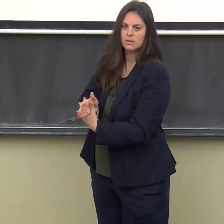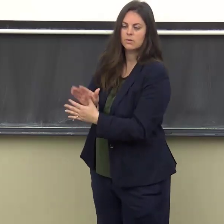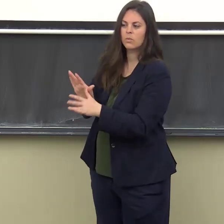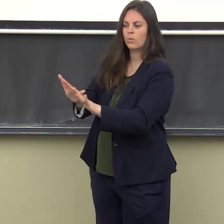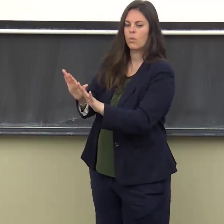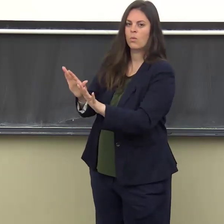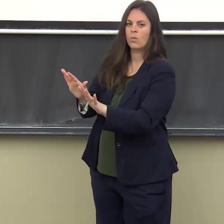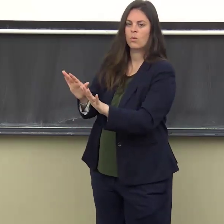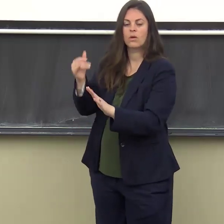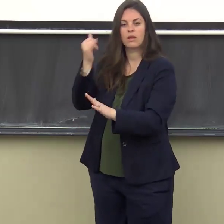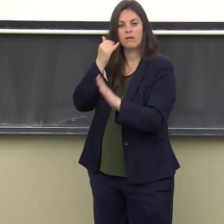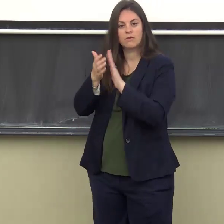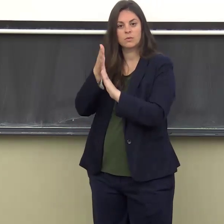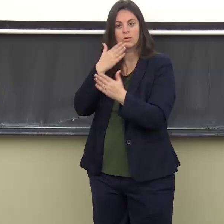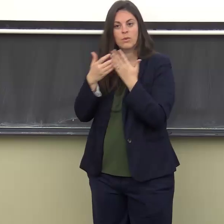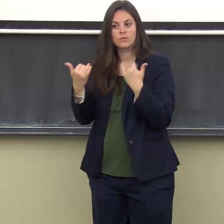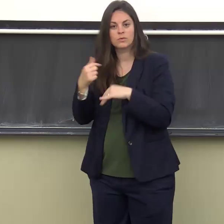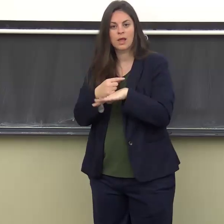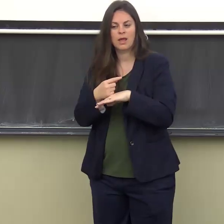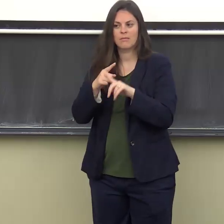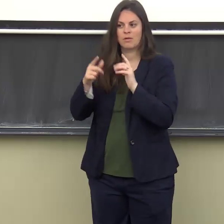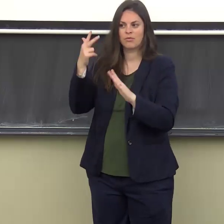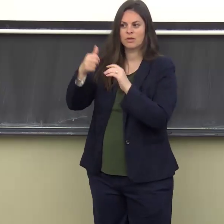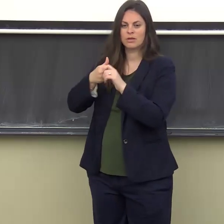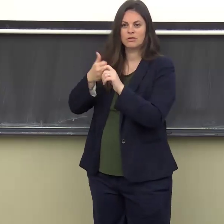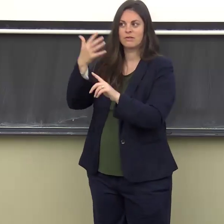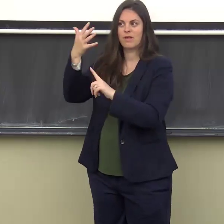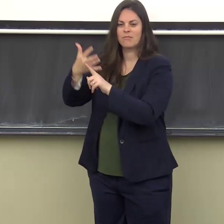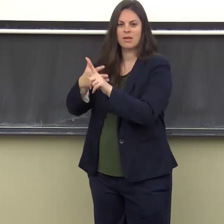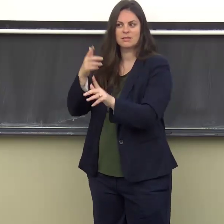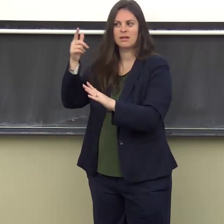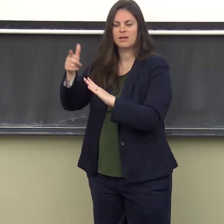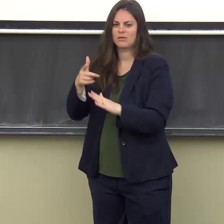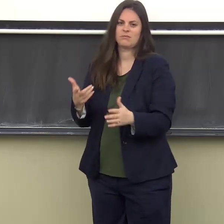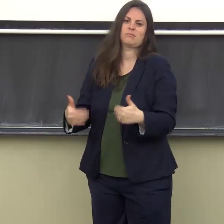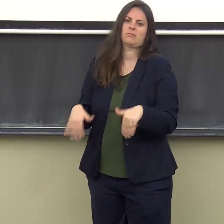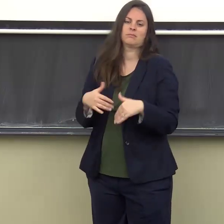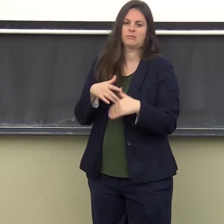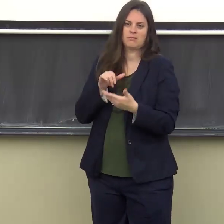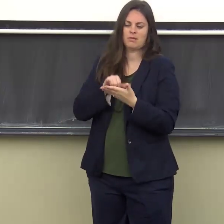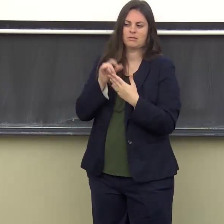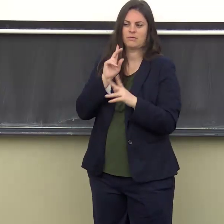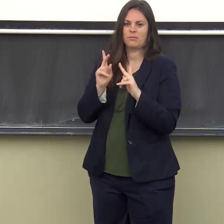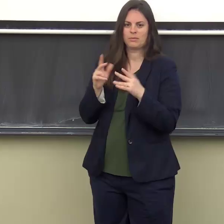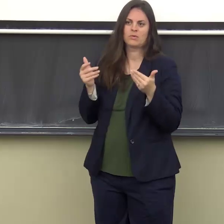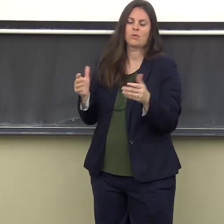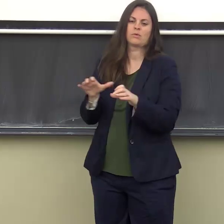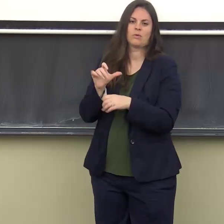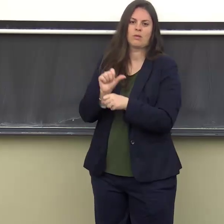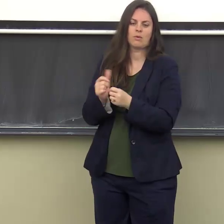if it's not working in 3 months or 5 years, you're going to have a hell of a time getting people doing that work again. And so that's why I